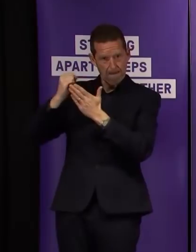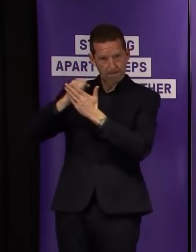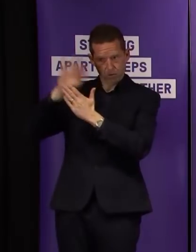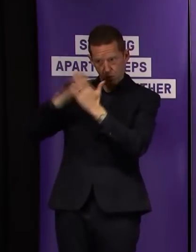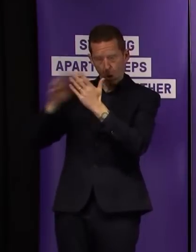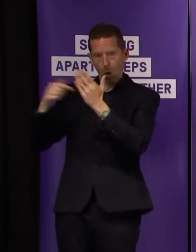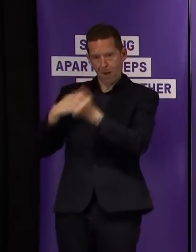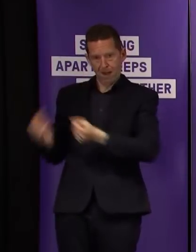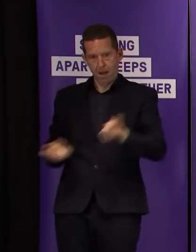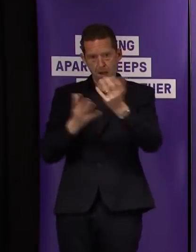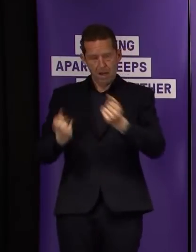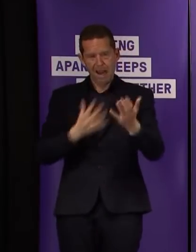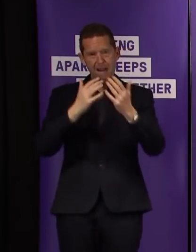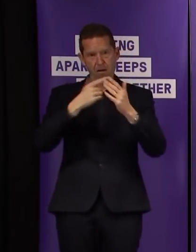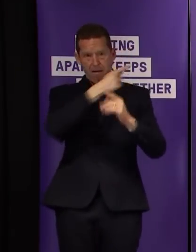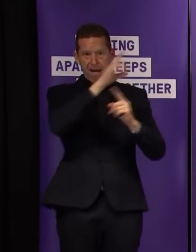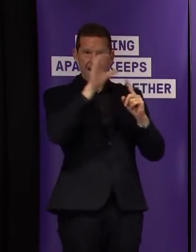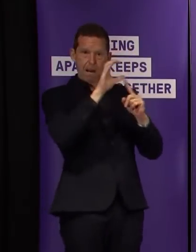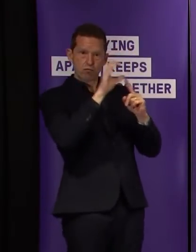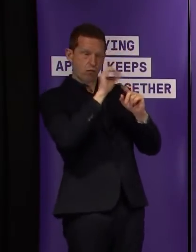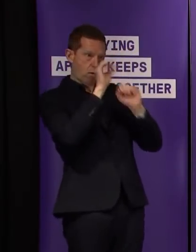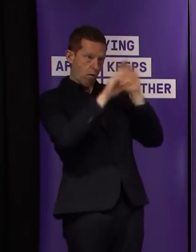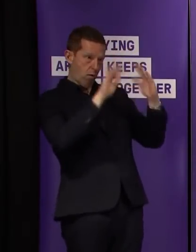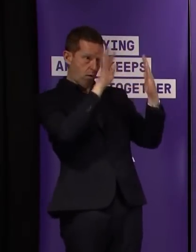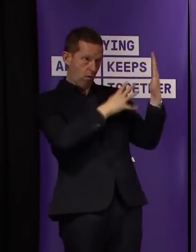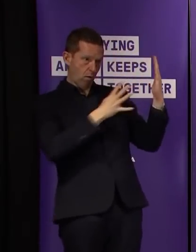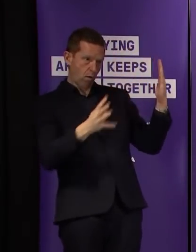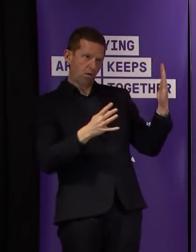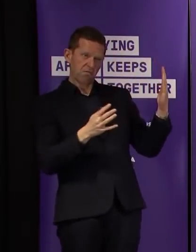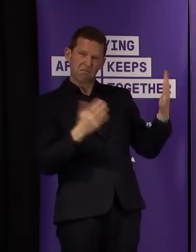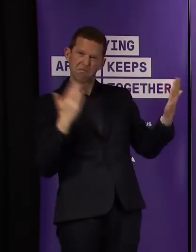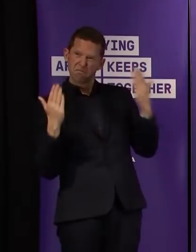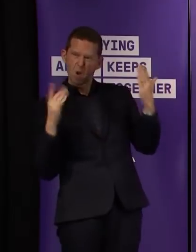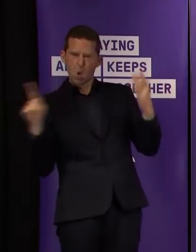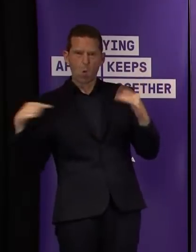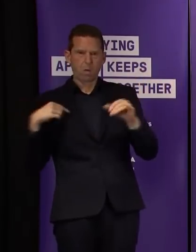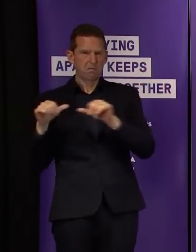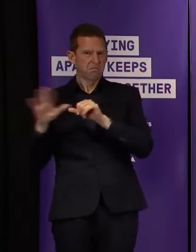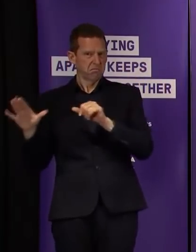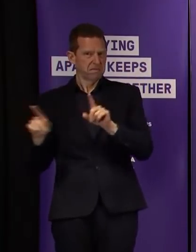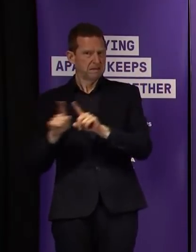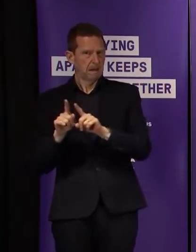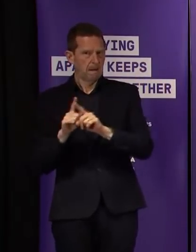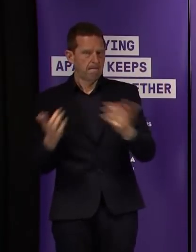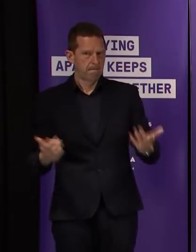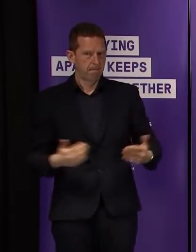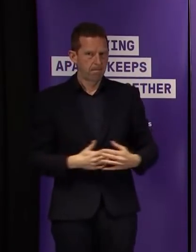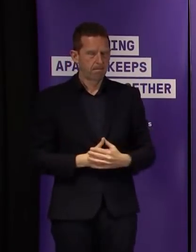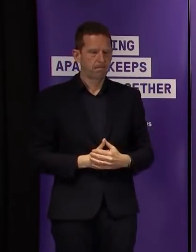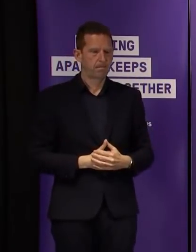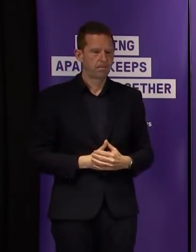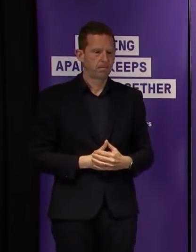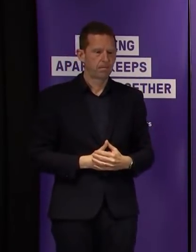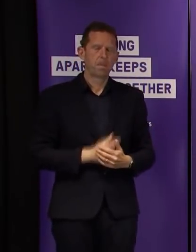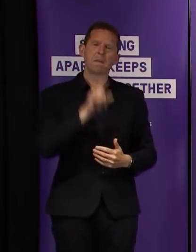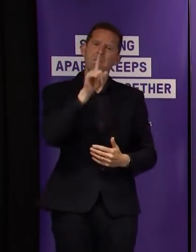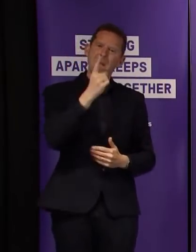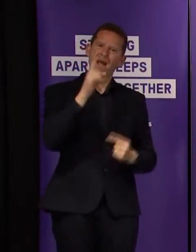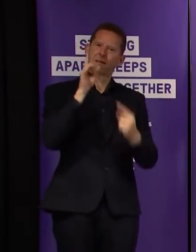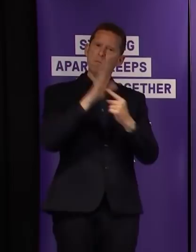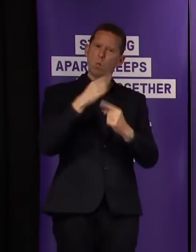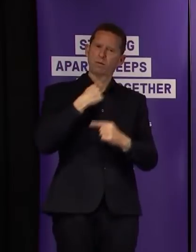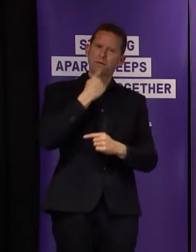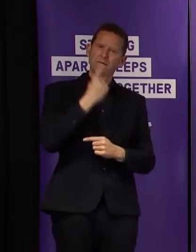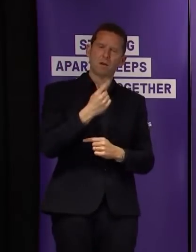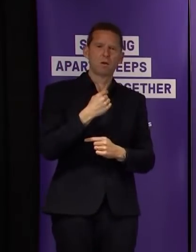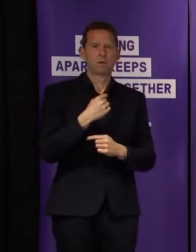dashboard, we're delivering performance that is as good. Now, I stress, that's not to say that if we can